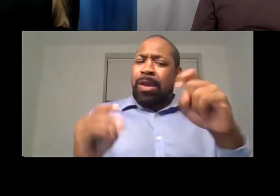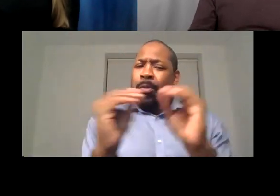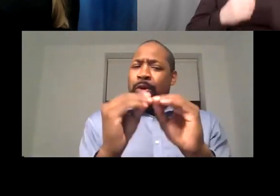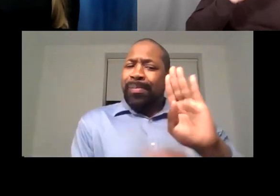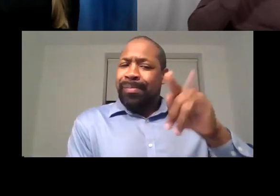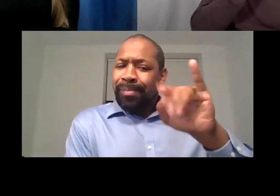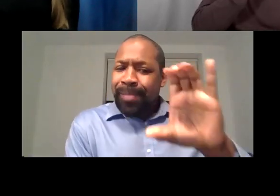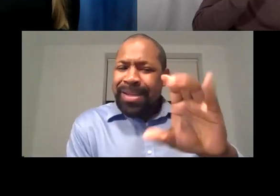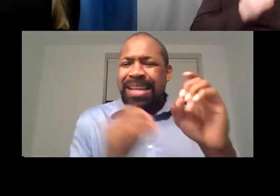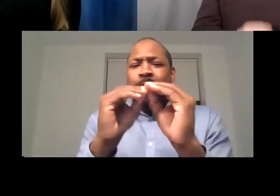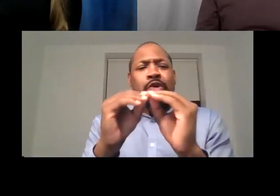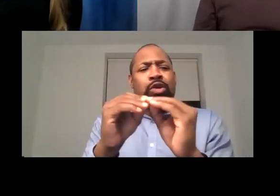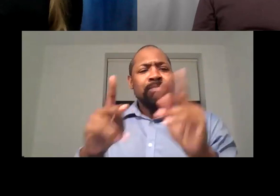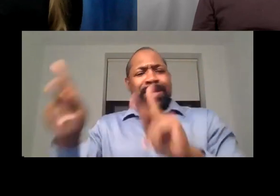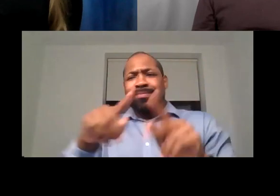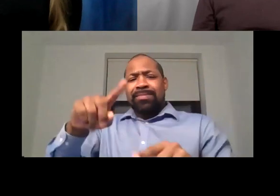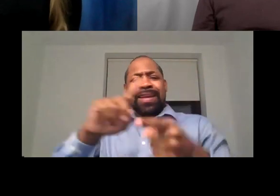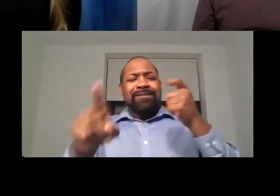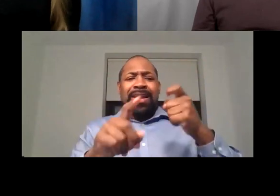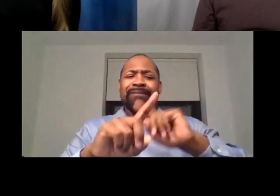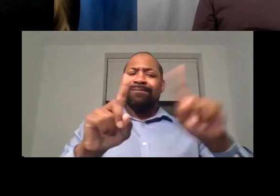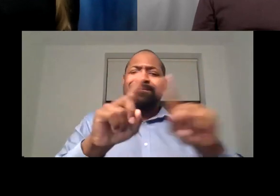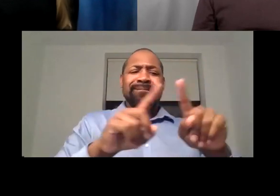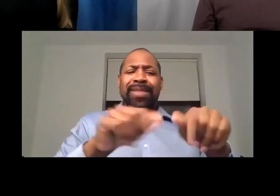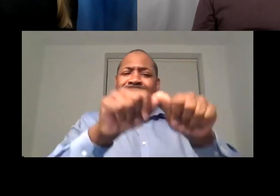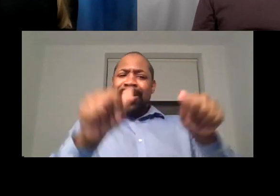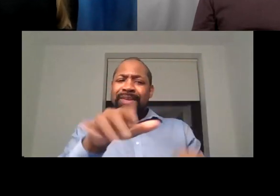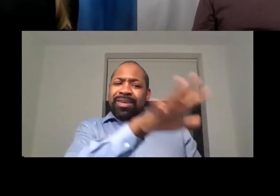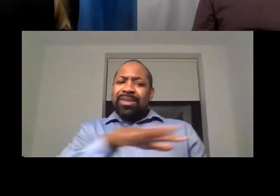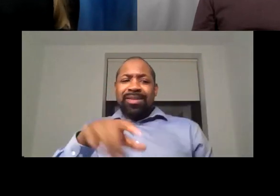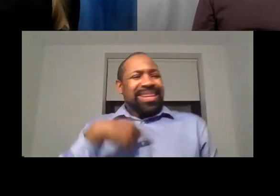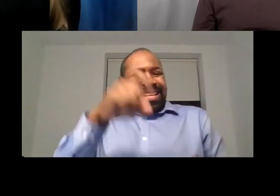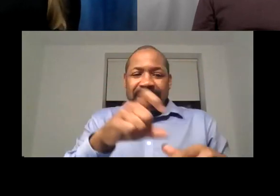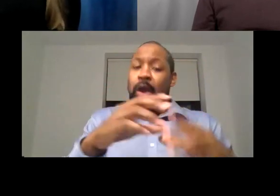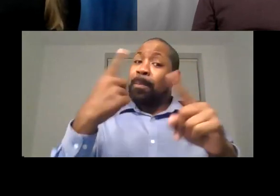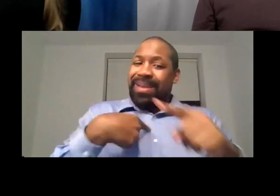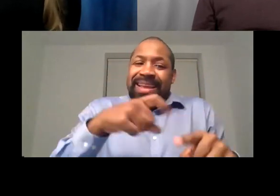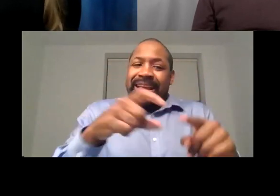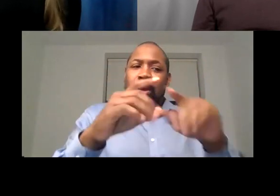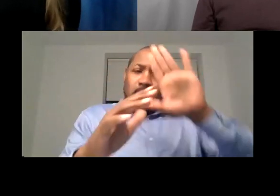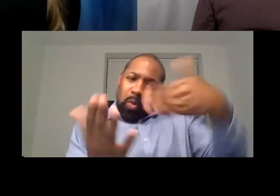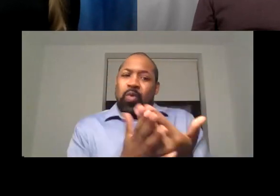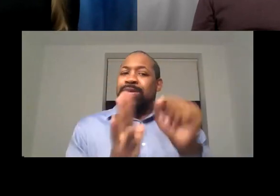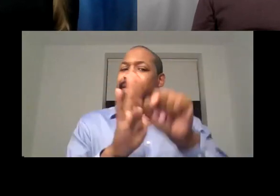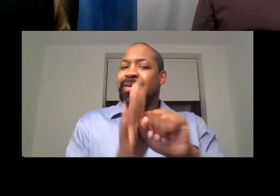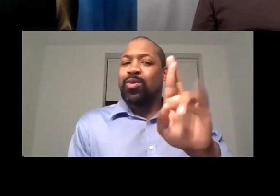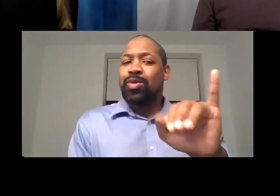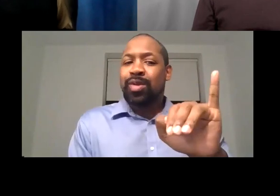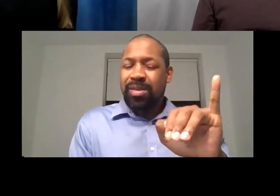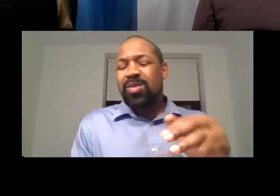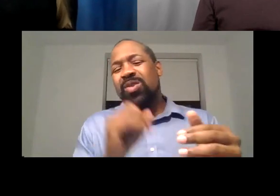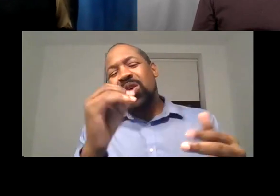It's great. We have great community advocates already, but we need more BIPOC. We need more of many